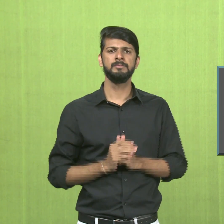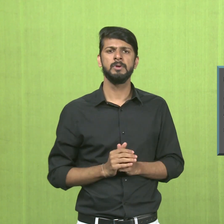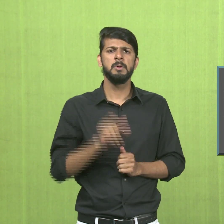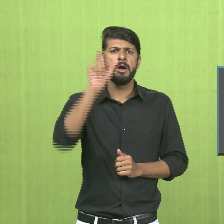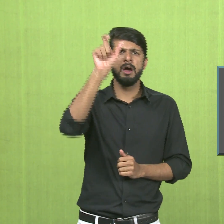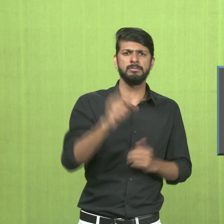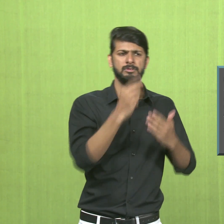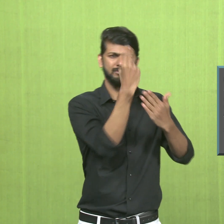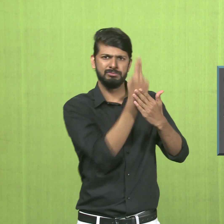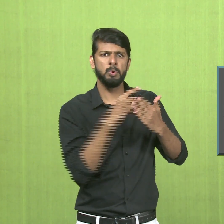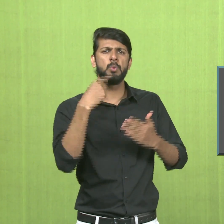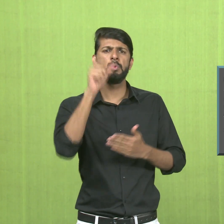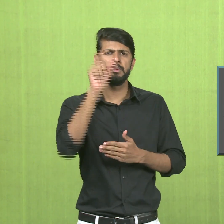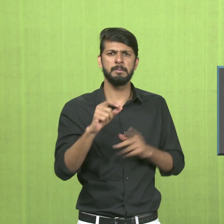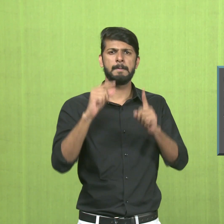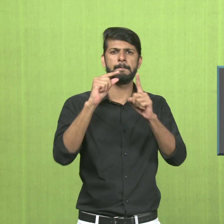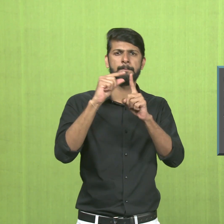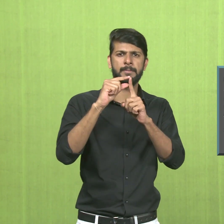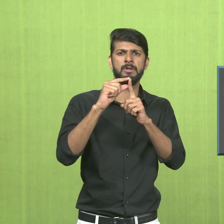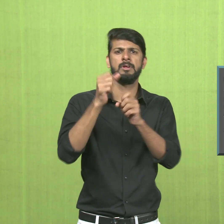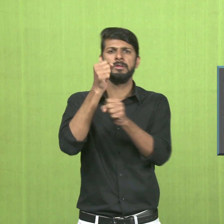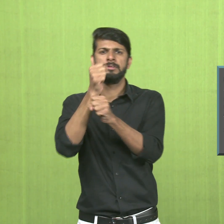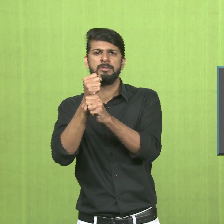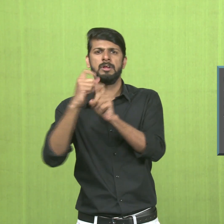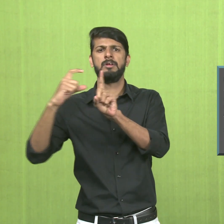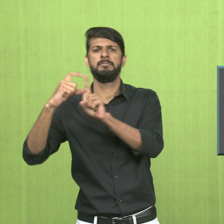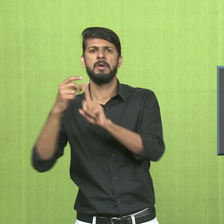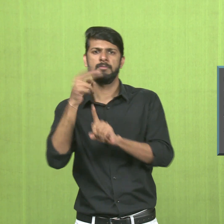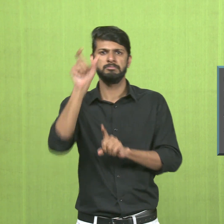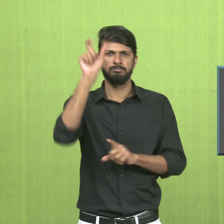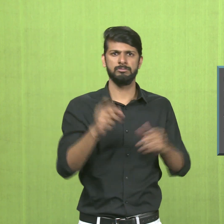The artist is Padma Shri Ganga Devi.